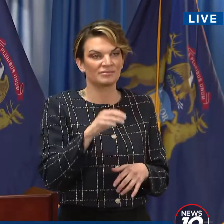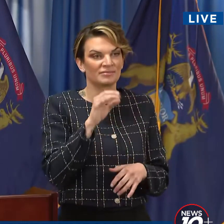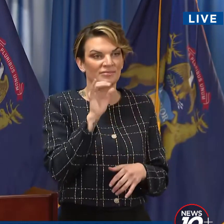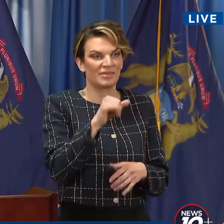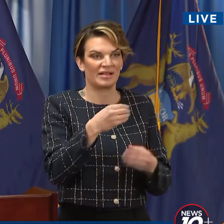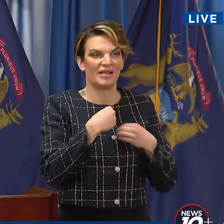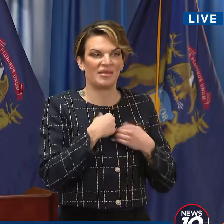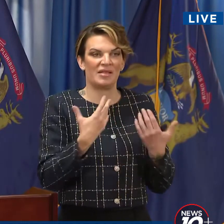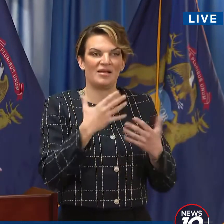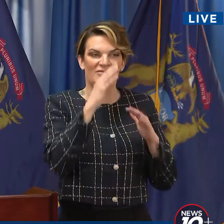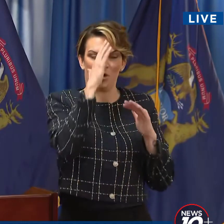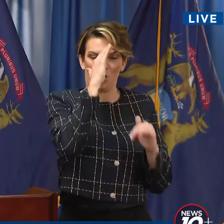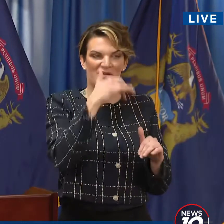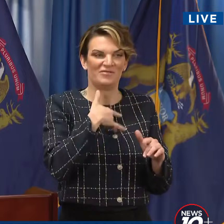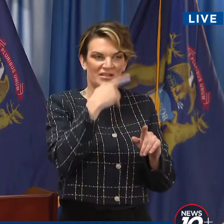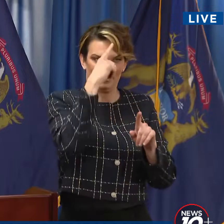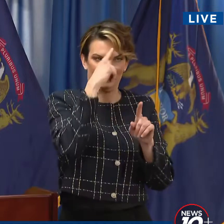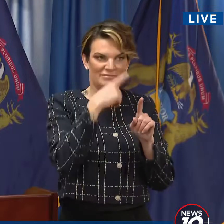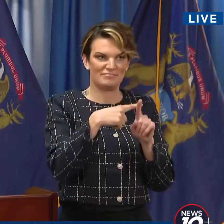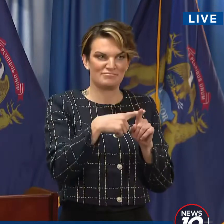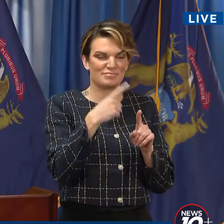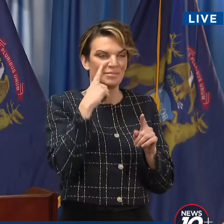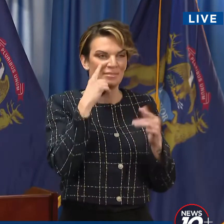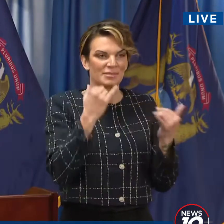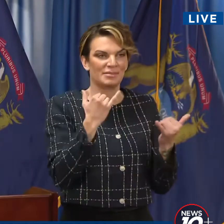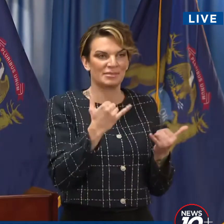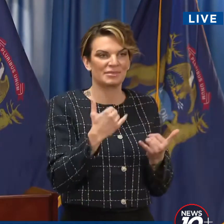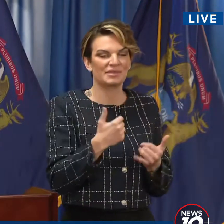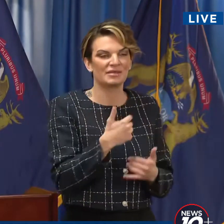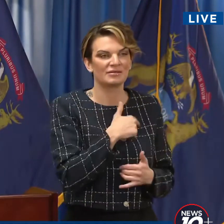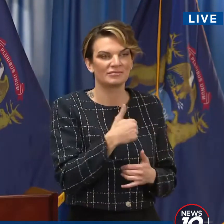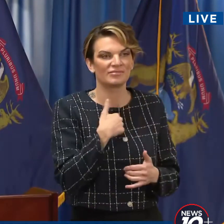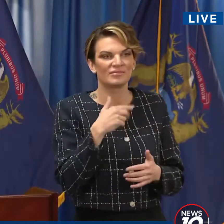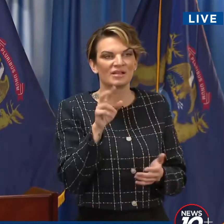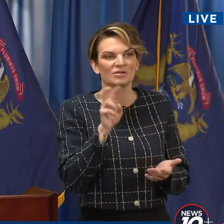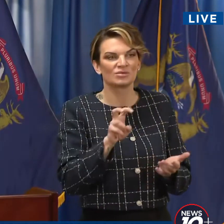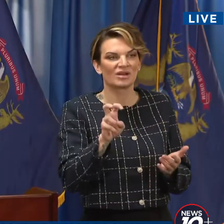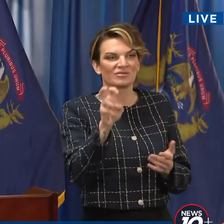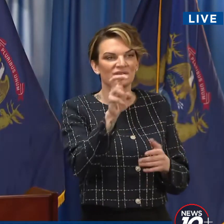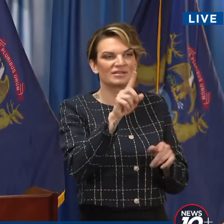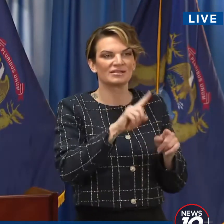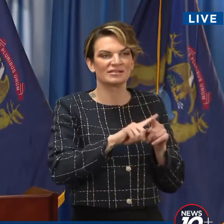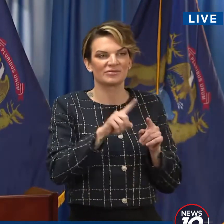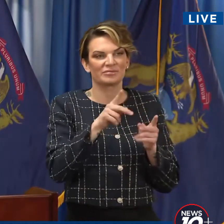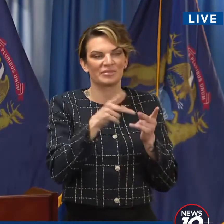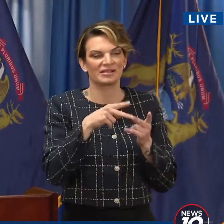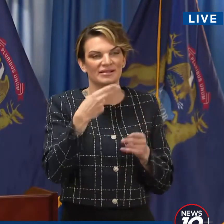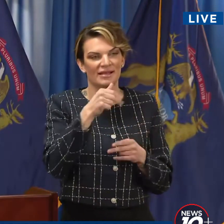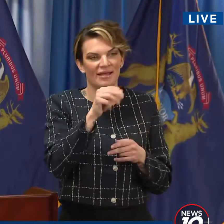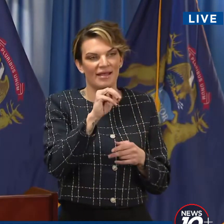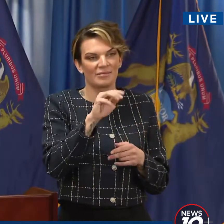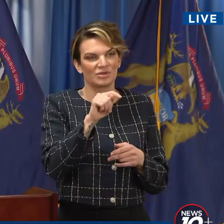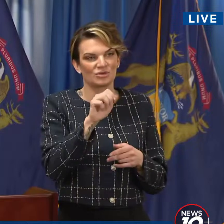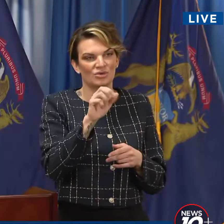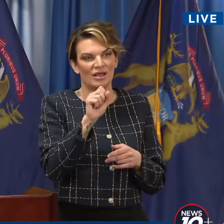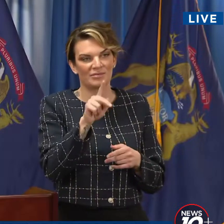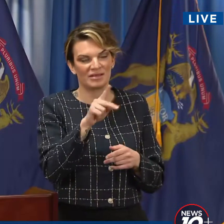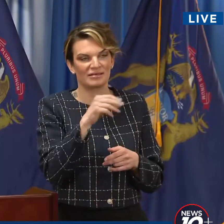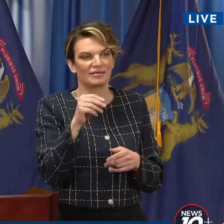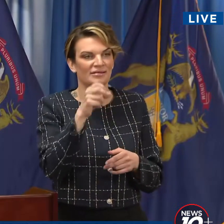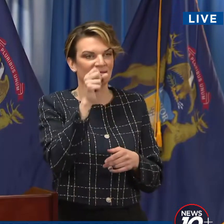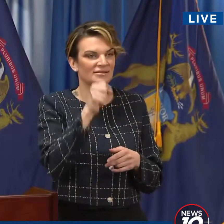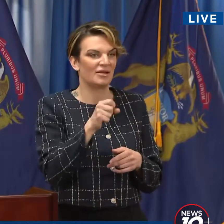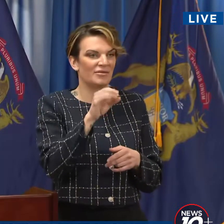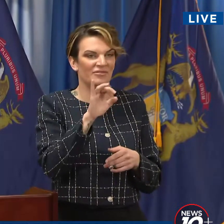that gave me a lot of hope and optimism going into today, even as I traveled around to precincts in Hamtramck, in Detroit and Southfield yesterday